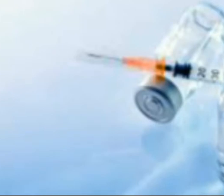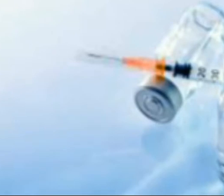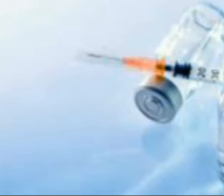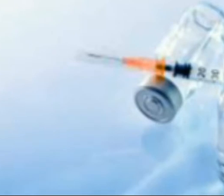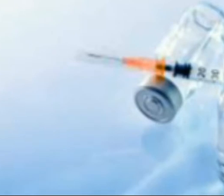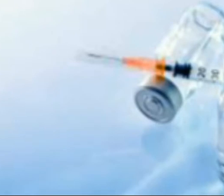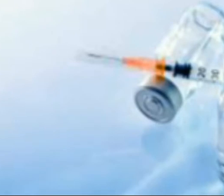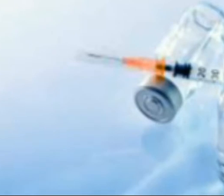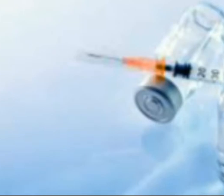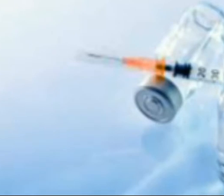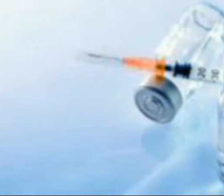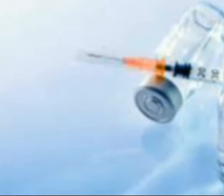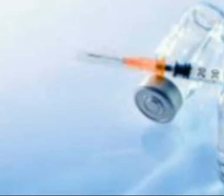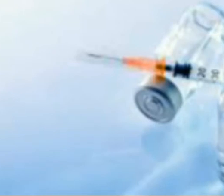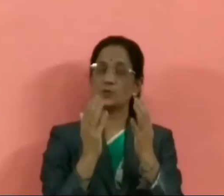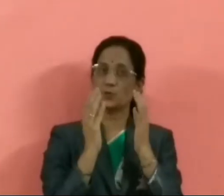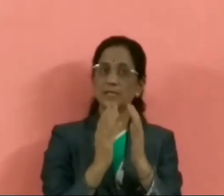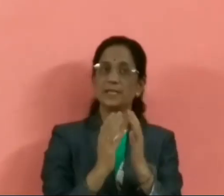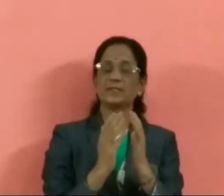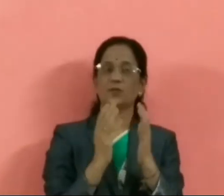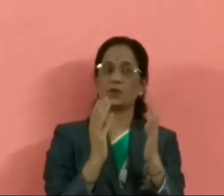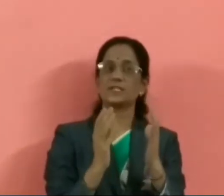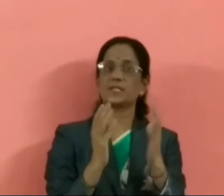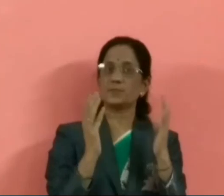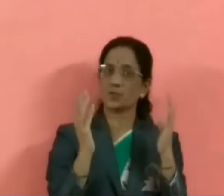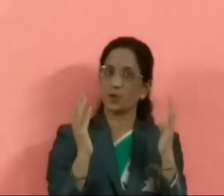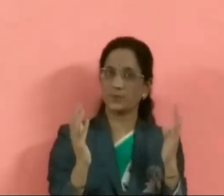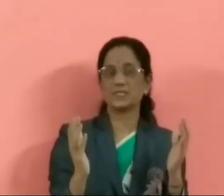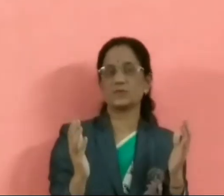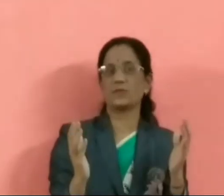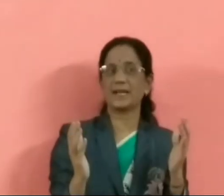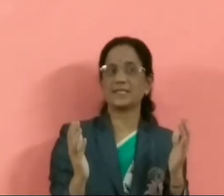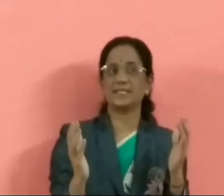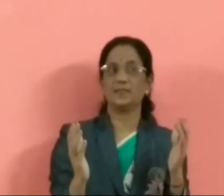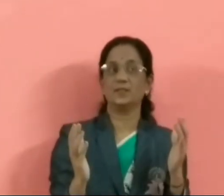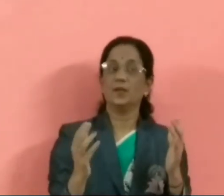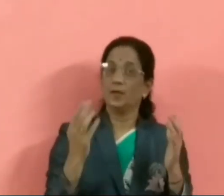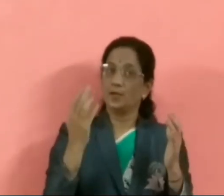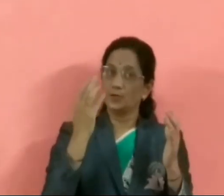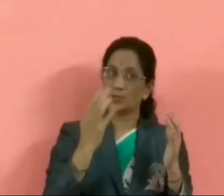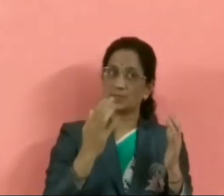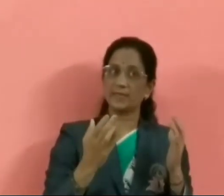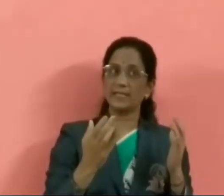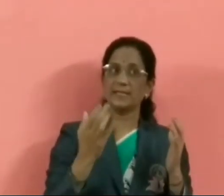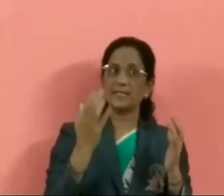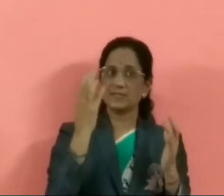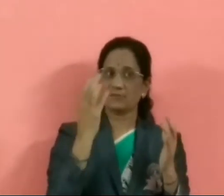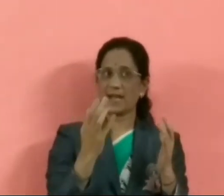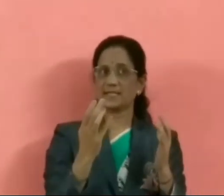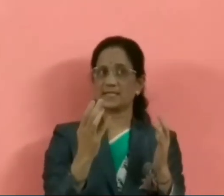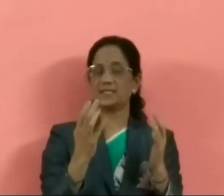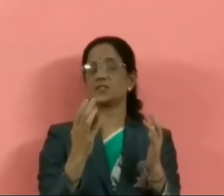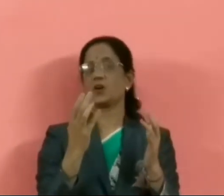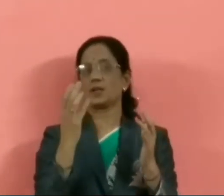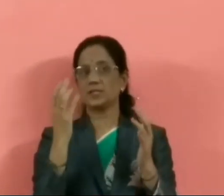a vaccine. Now you clear the concepts of this vaccine. Usually these vaccines or the